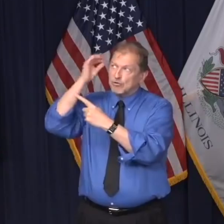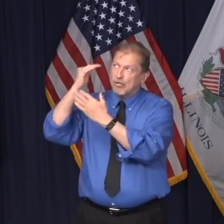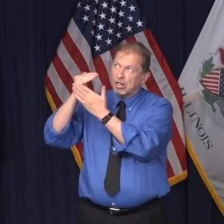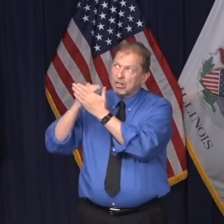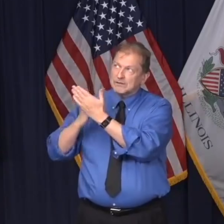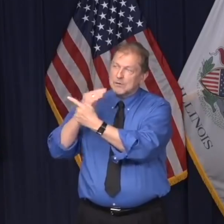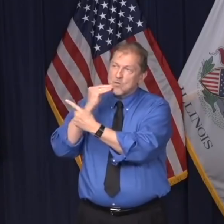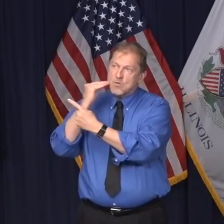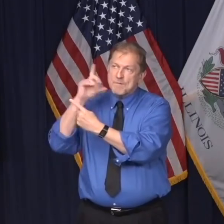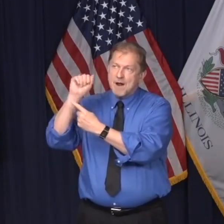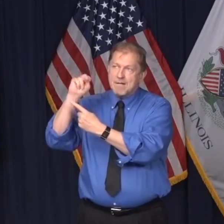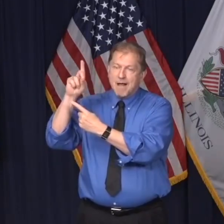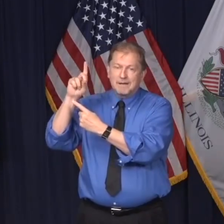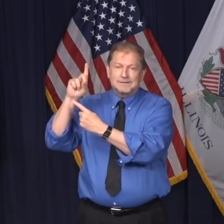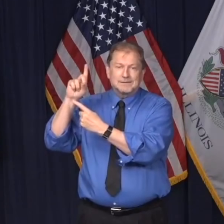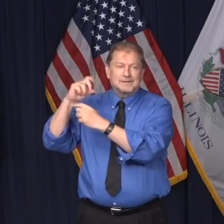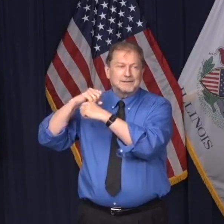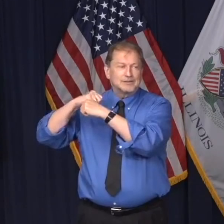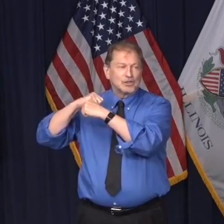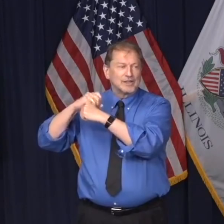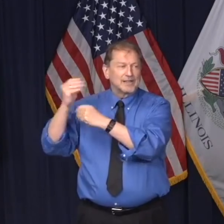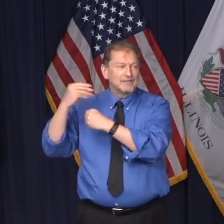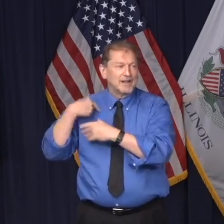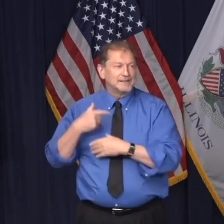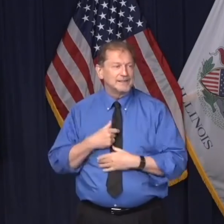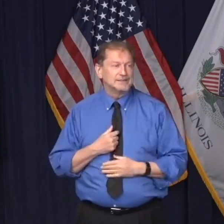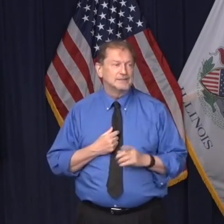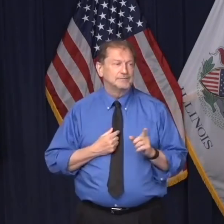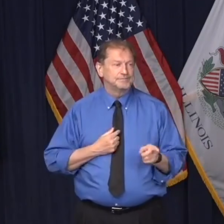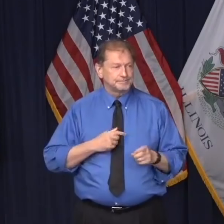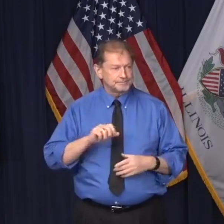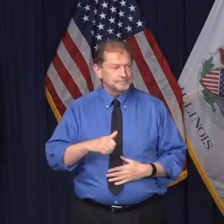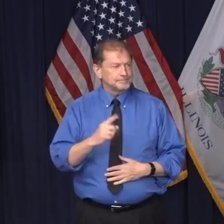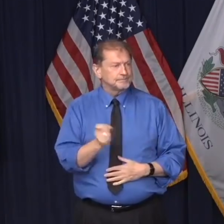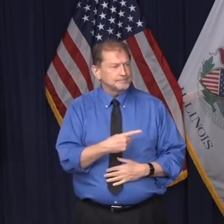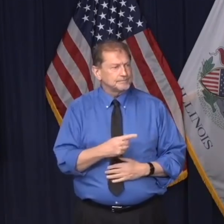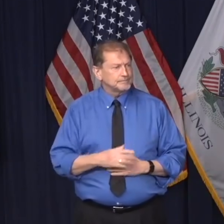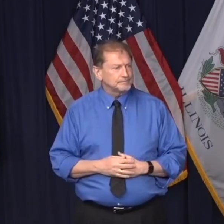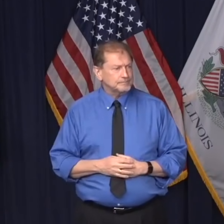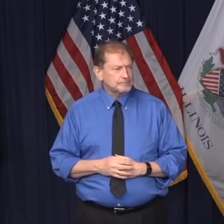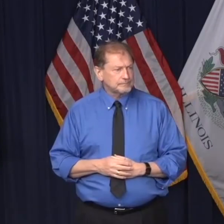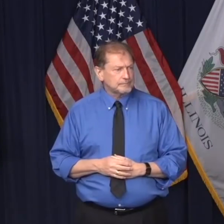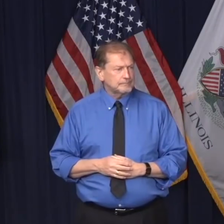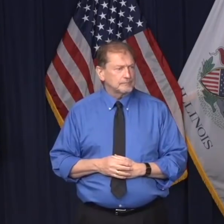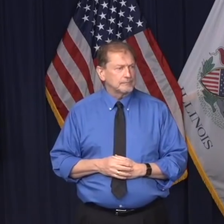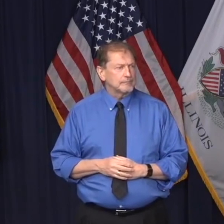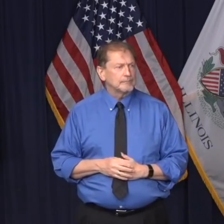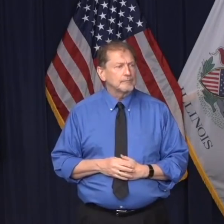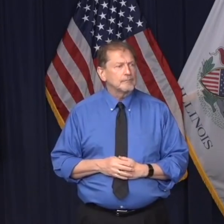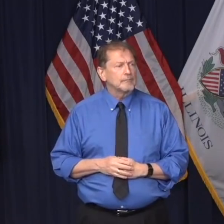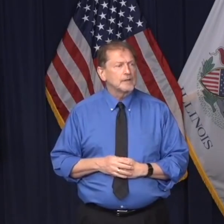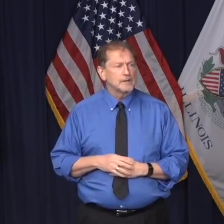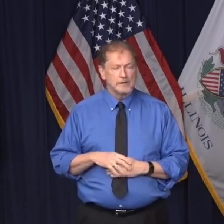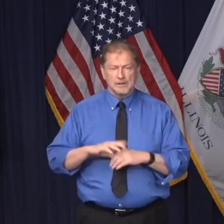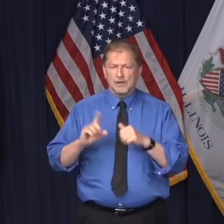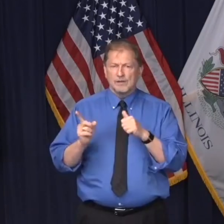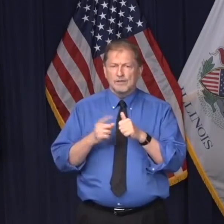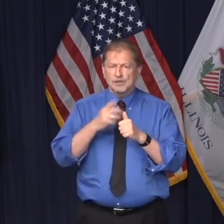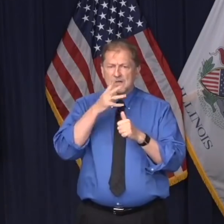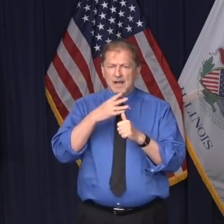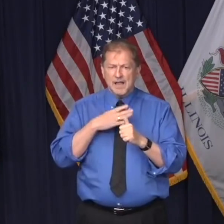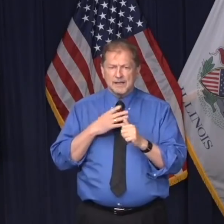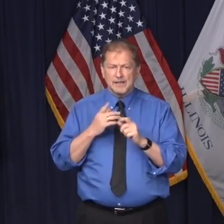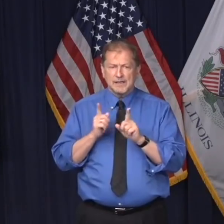of essential businesses. Okay. Mark Conkle with the patch says, where's the First Lady? Is she accompanied by a state security detail? Has